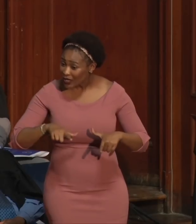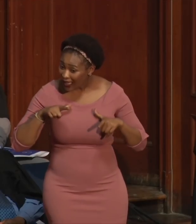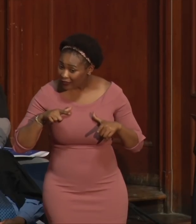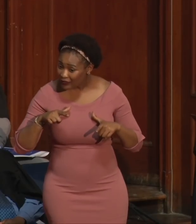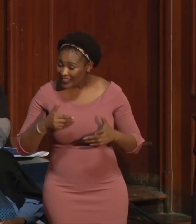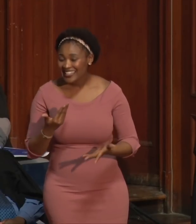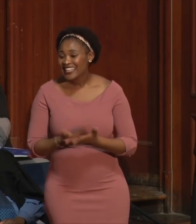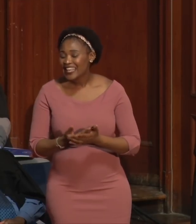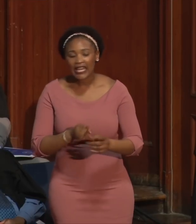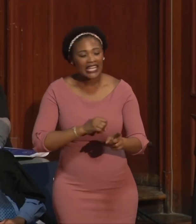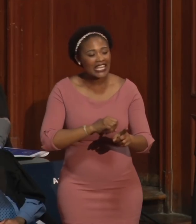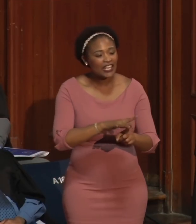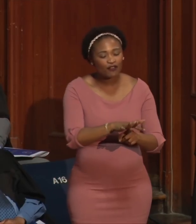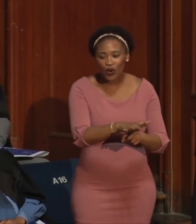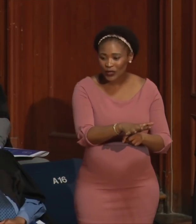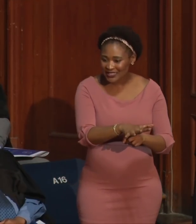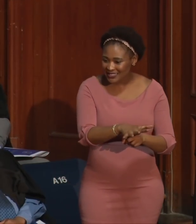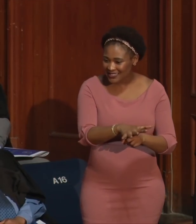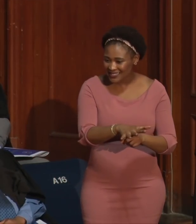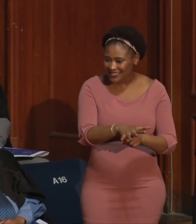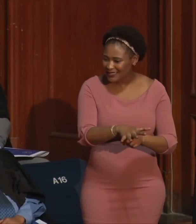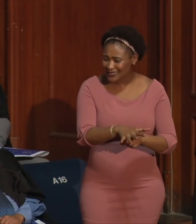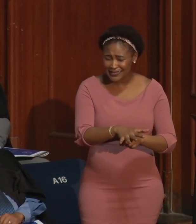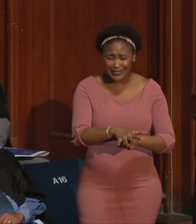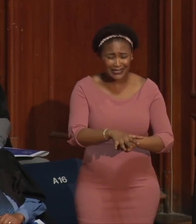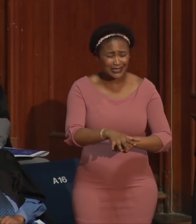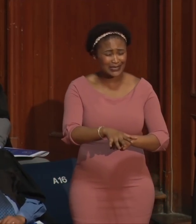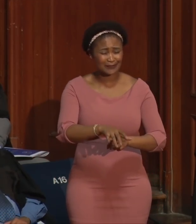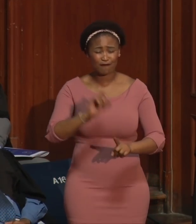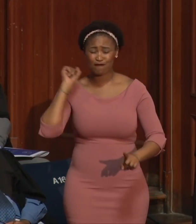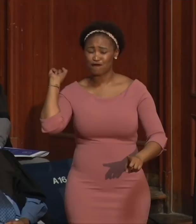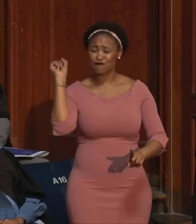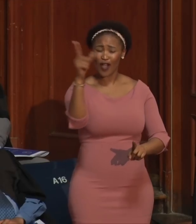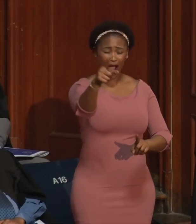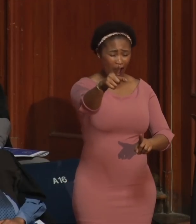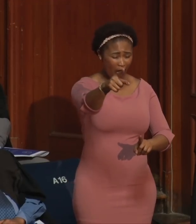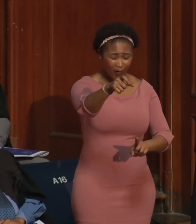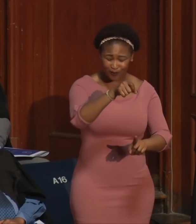had an influence so much further than I could have ever anticipated.